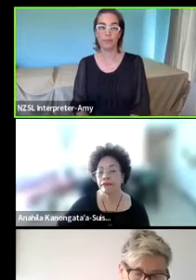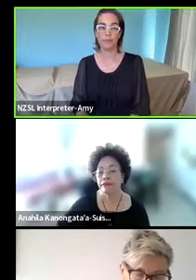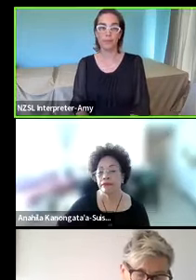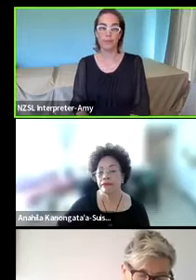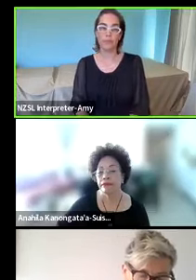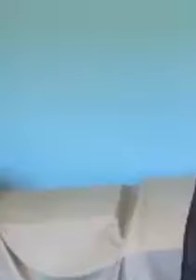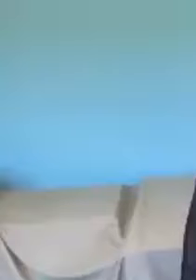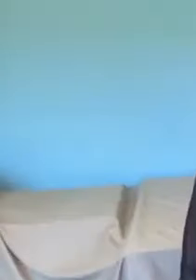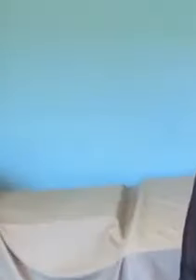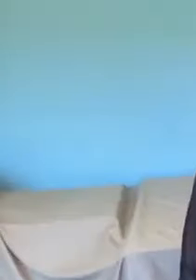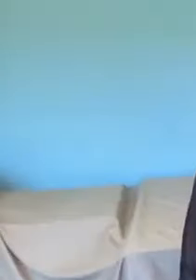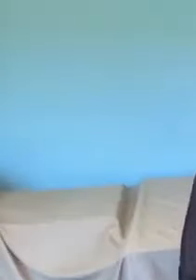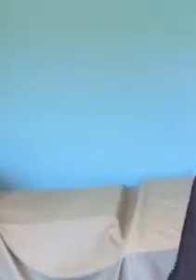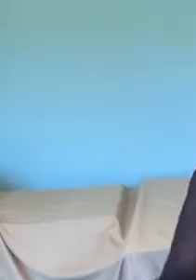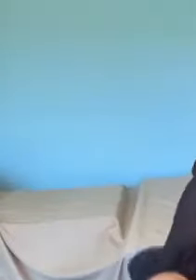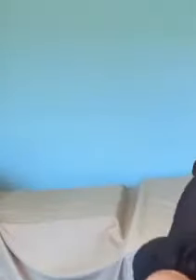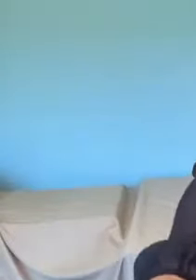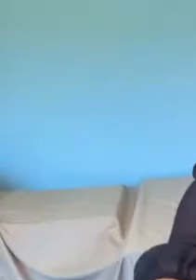Welcome,